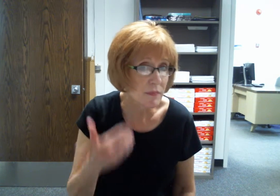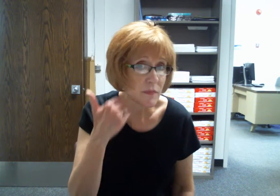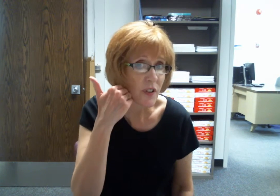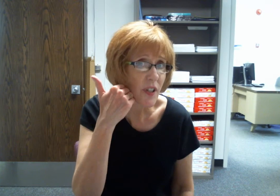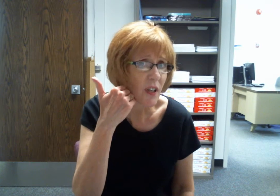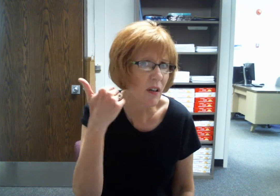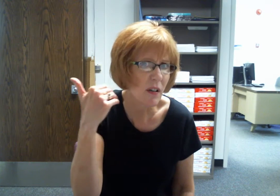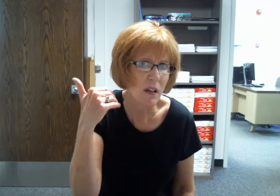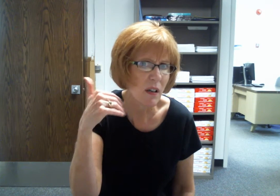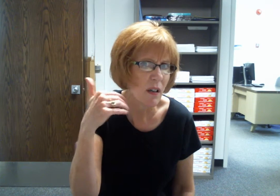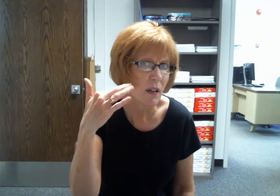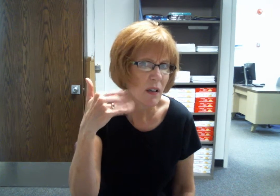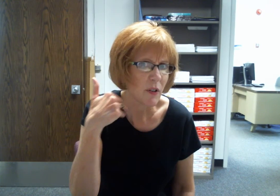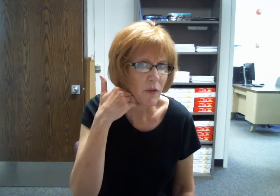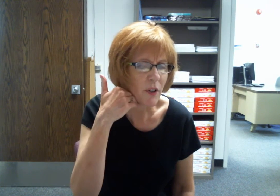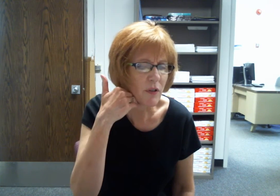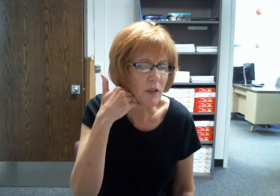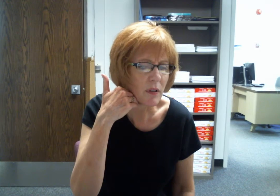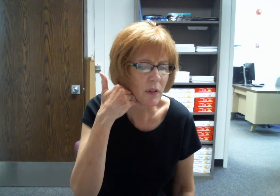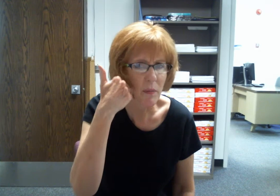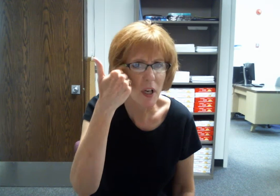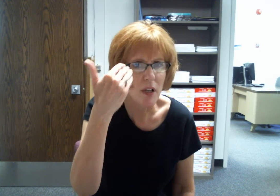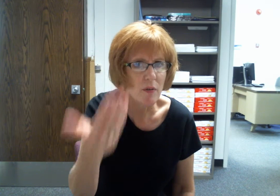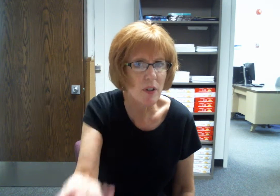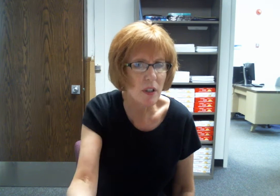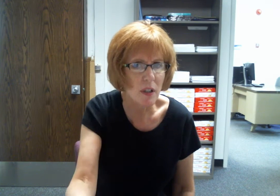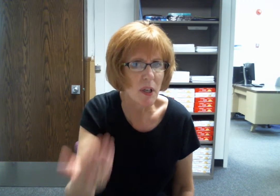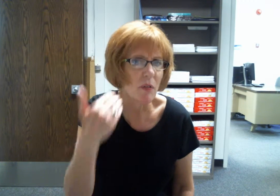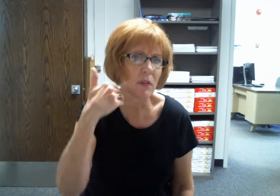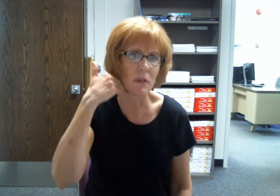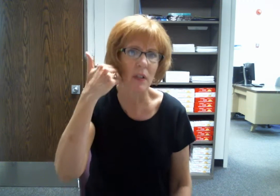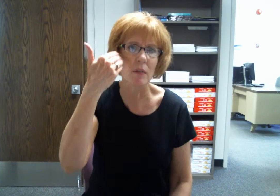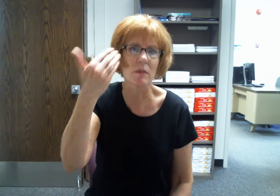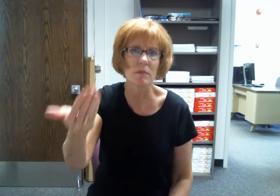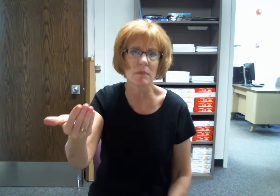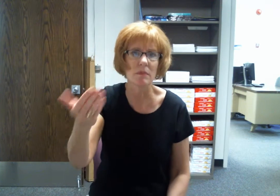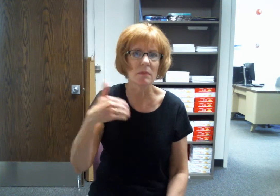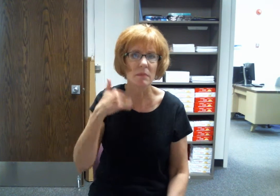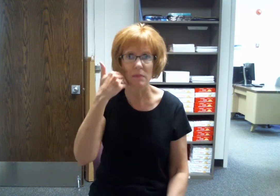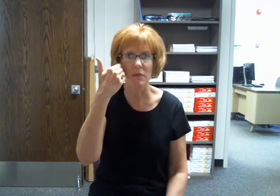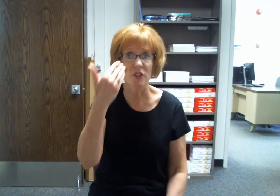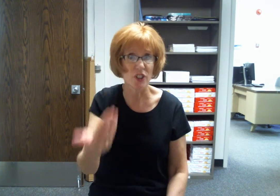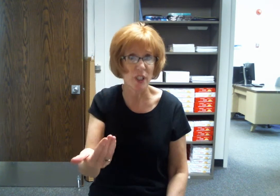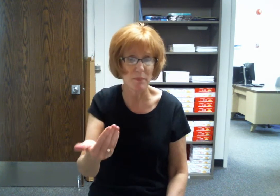Just kind of, your fingers behind you and then they come out like, whoop. Shame.